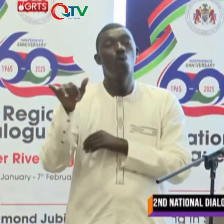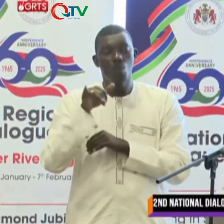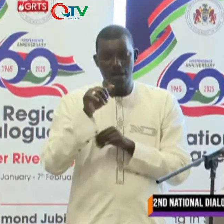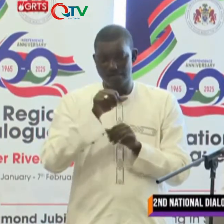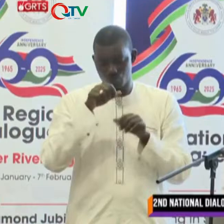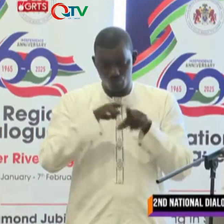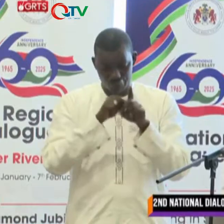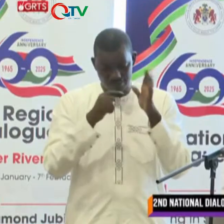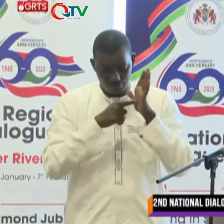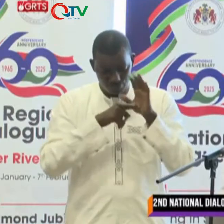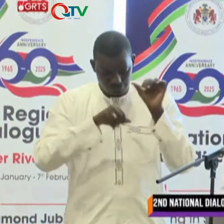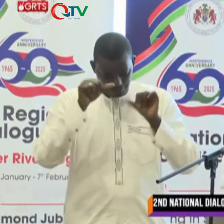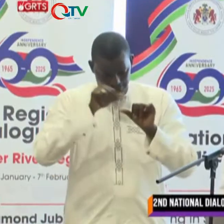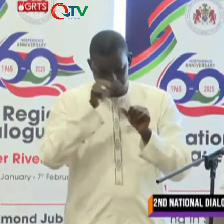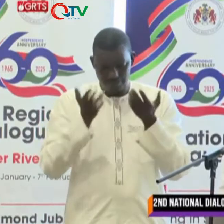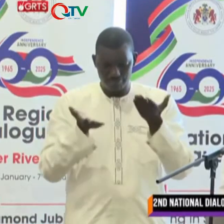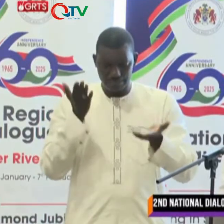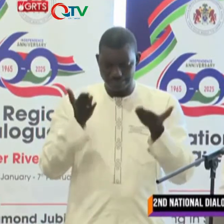balances mechanisms.